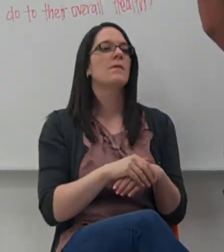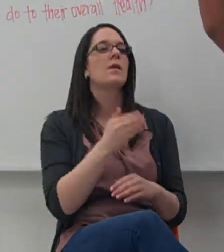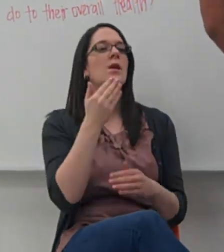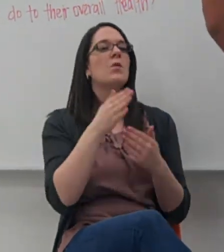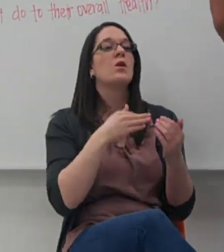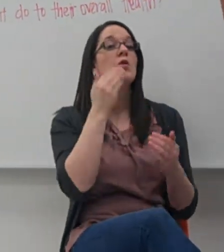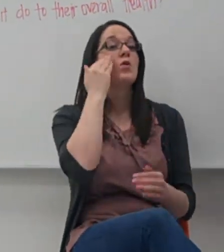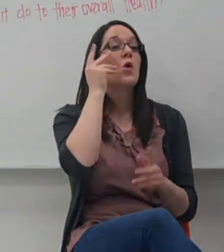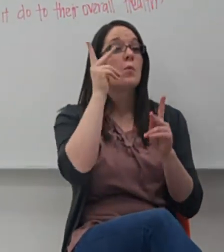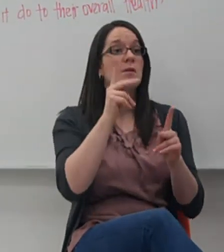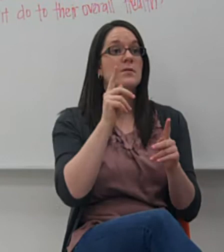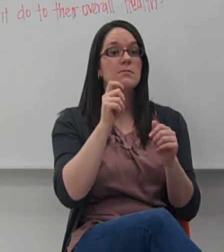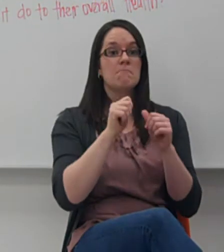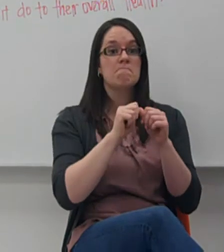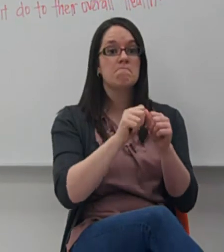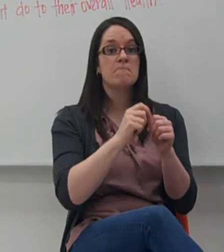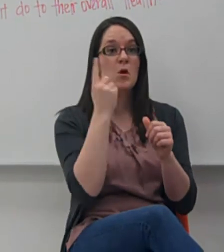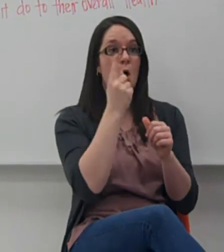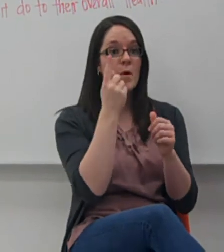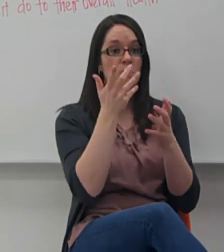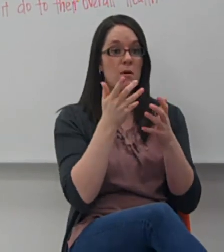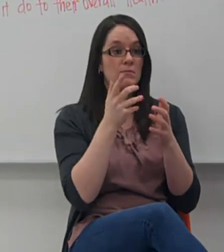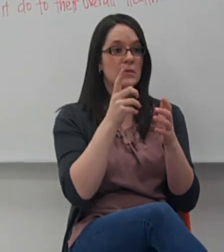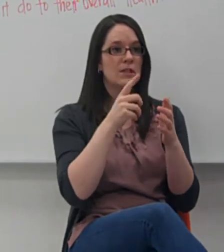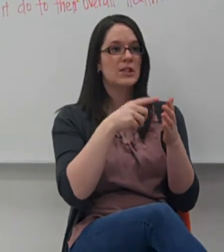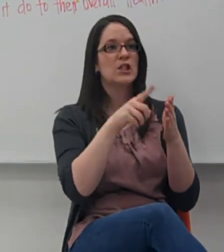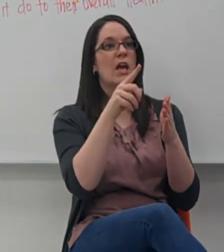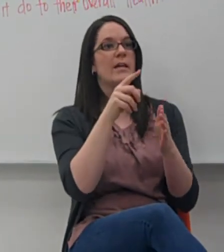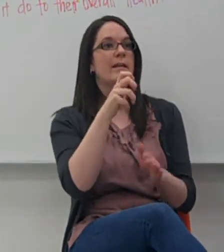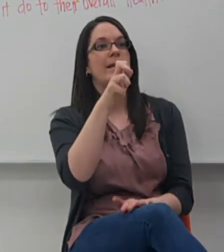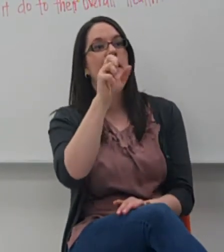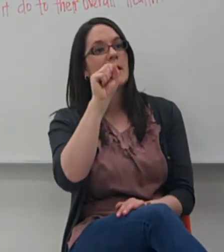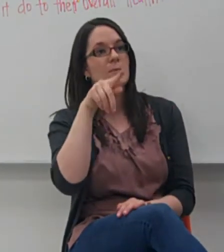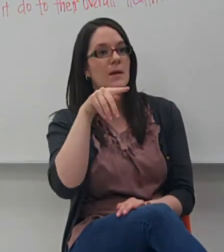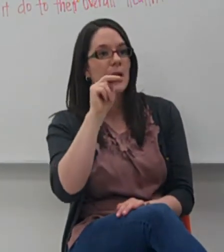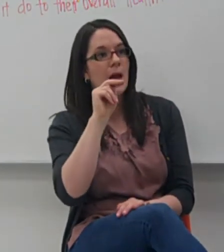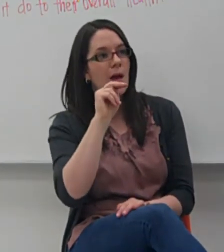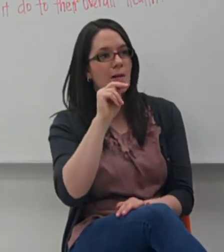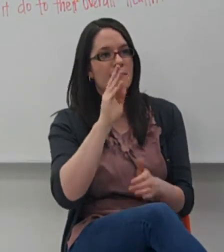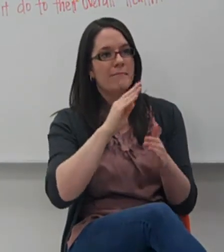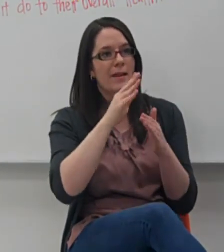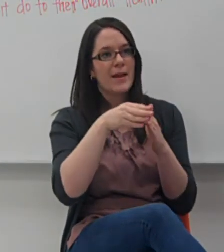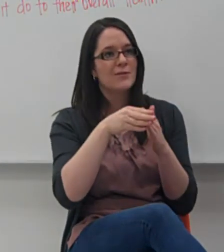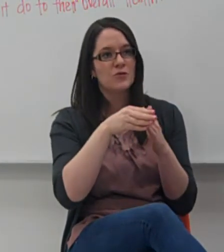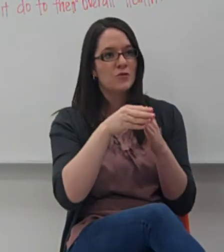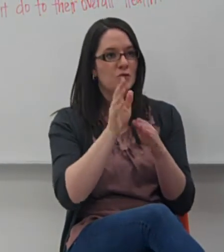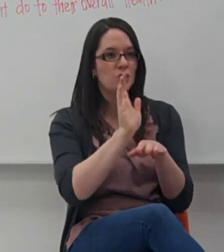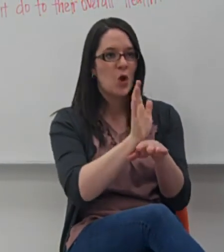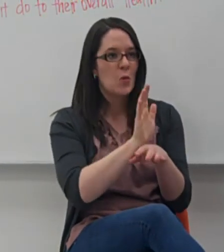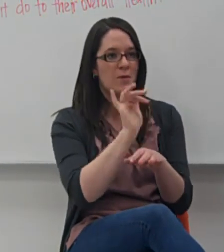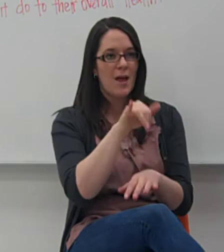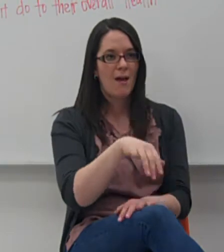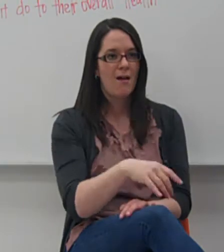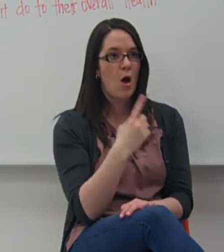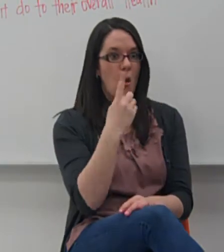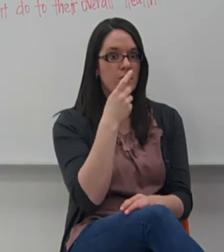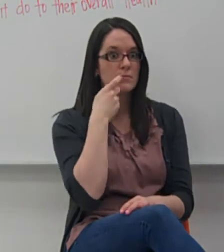the second they get home, ESPN has to be on, and they have to be watching those wrap-up shows or whatever, I don't know. Okay, yes,